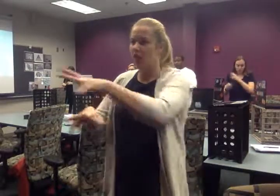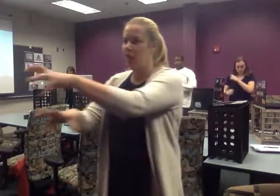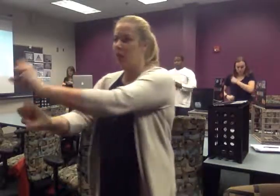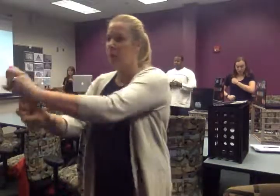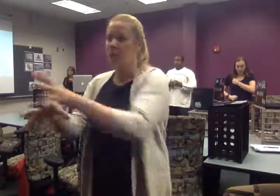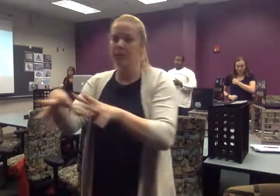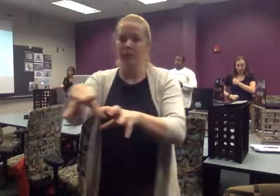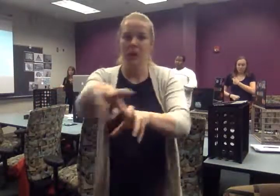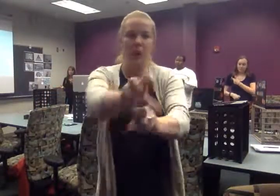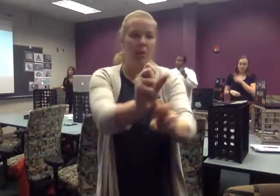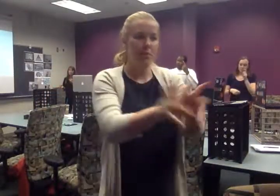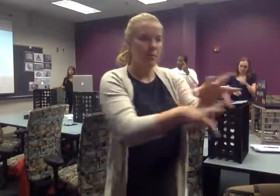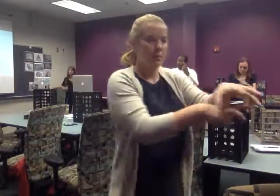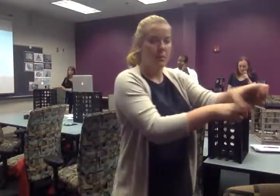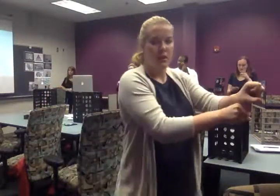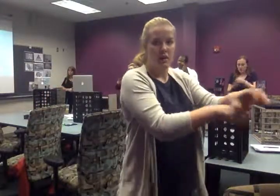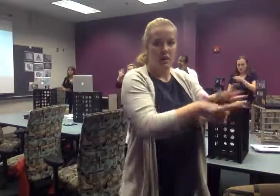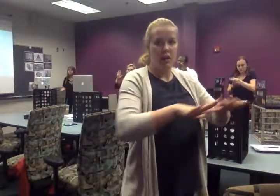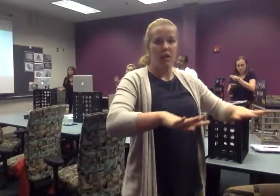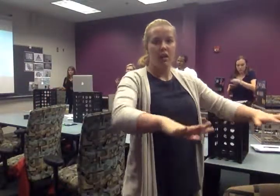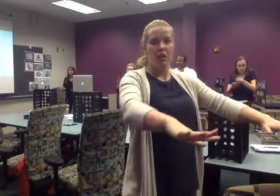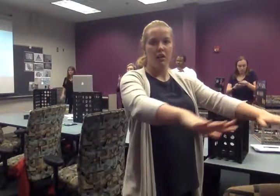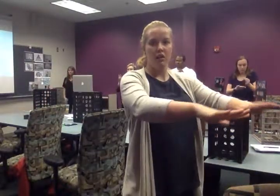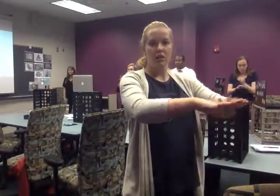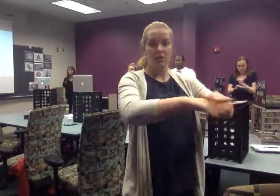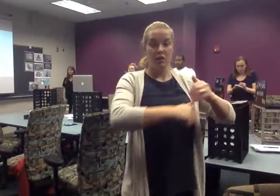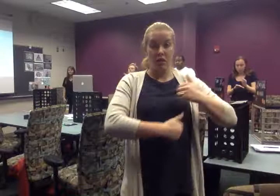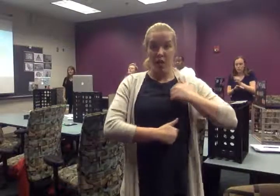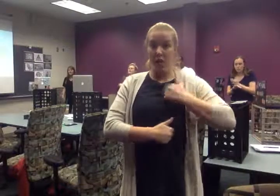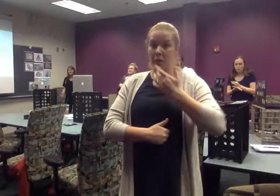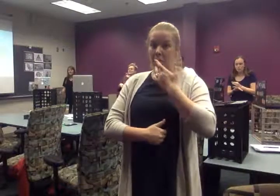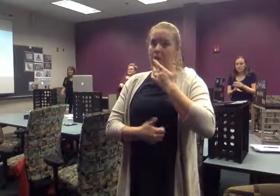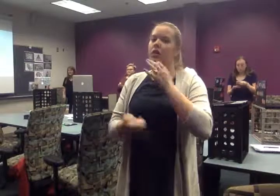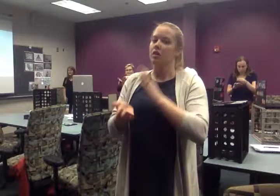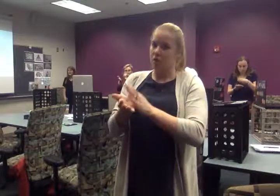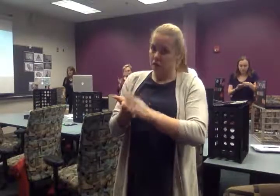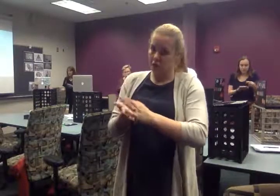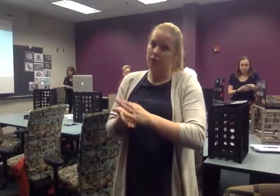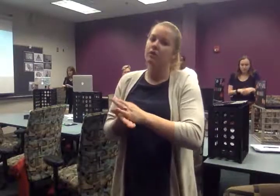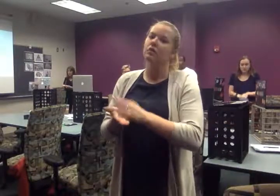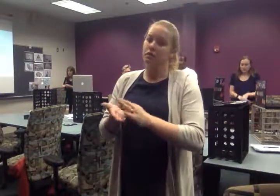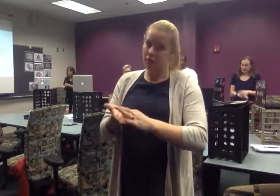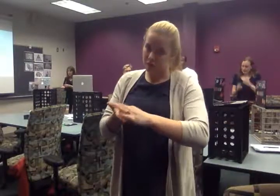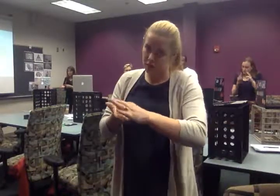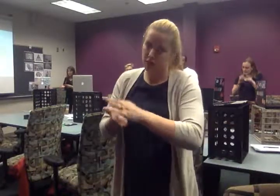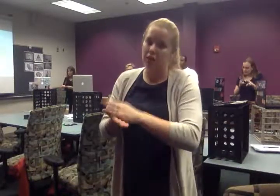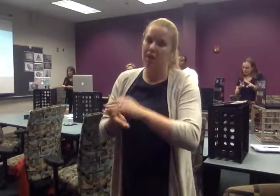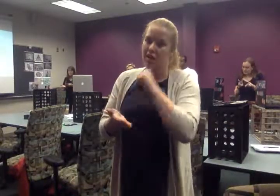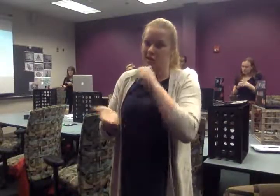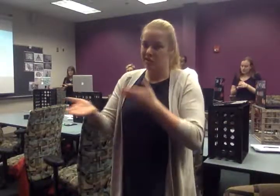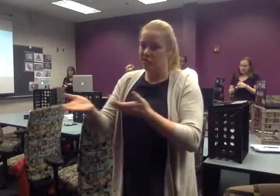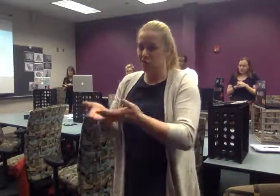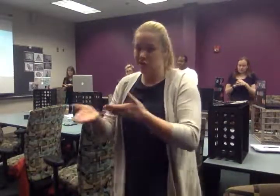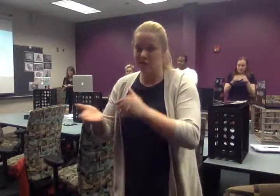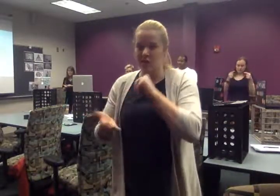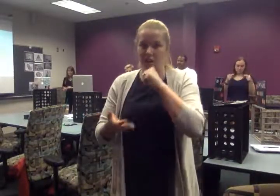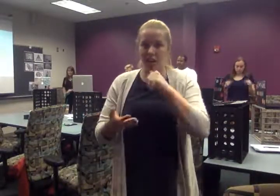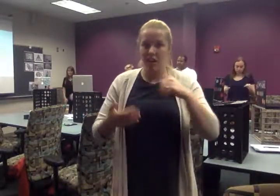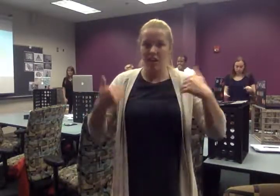have an empire, and your army only likes to be paid in coins. Now you can seize some sweet, sweet metal plunder, then melt it down and make coins, but with